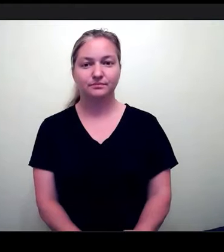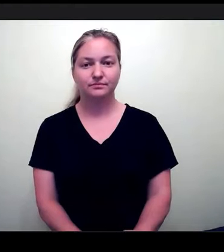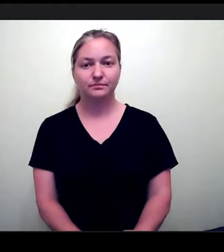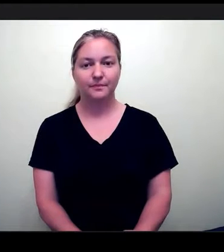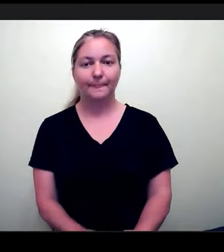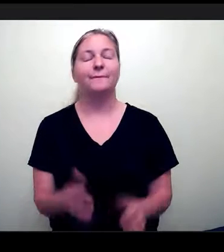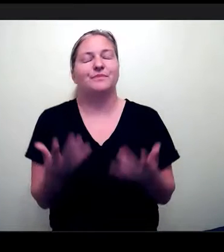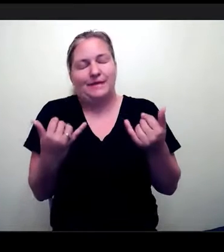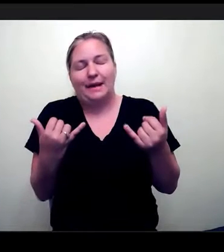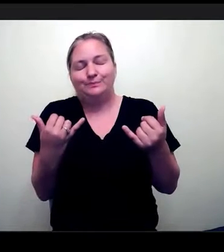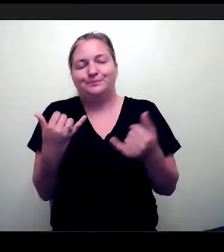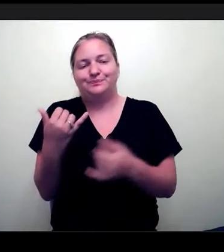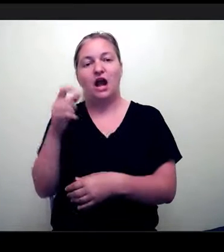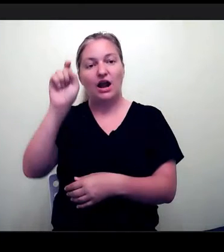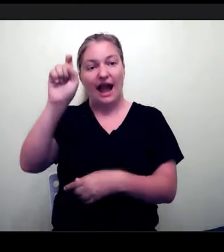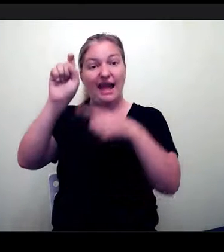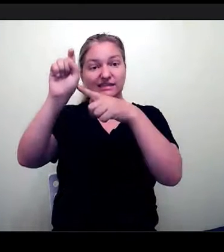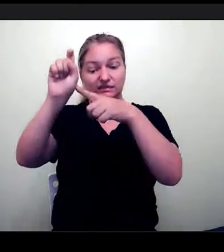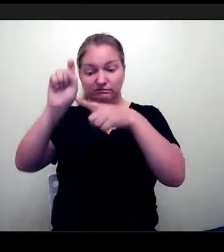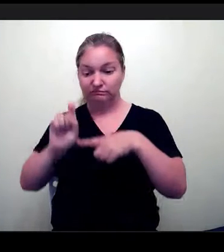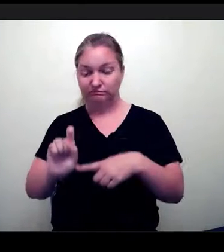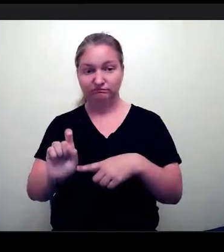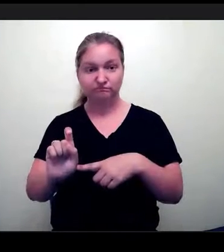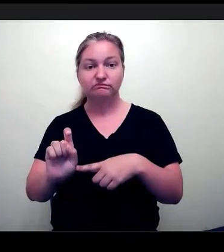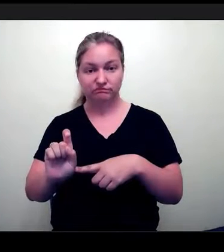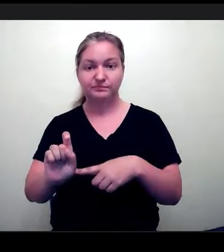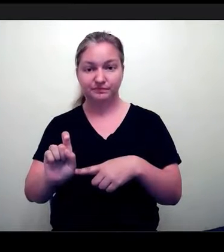So now, we bring down our x.